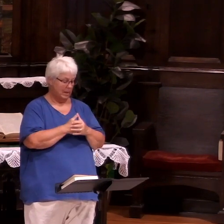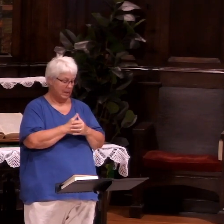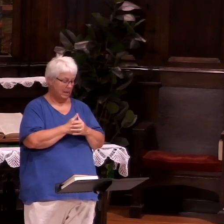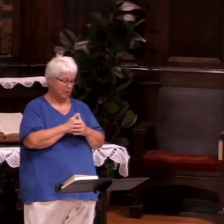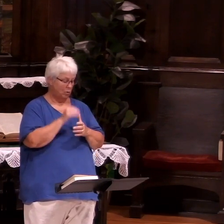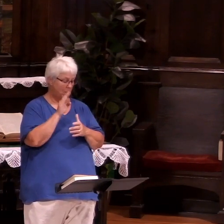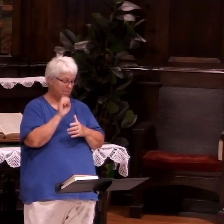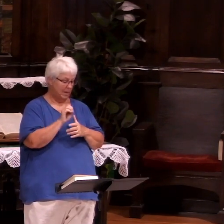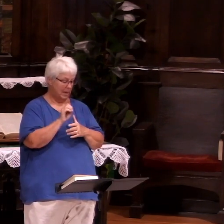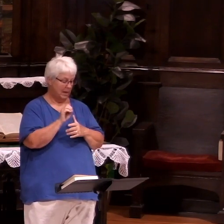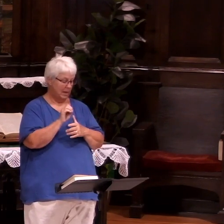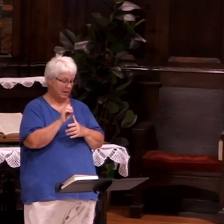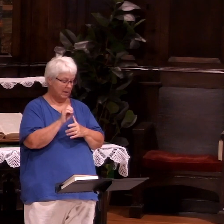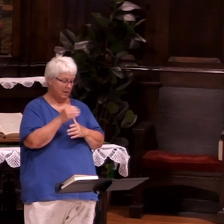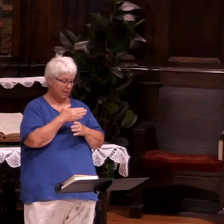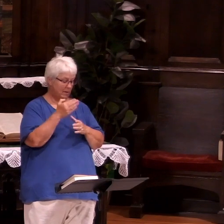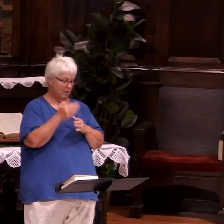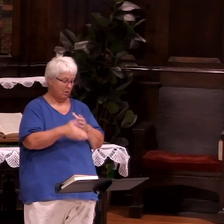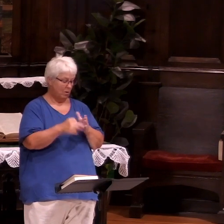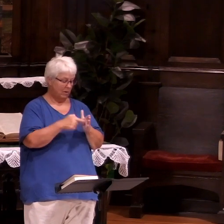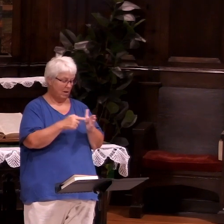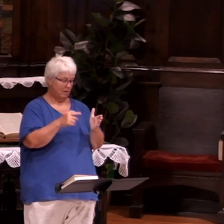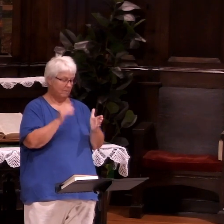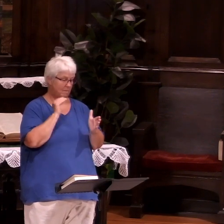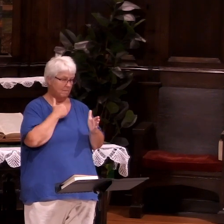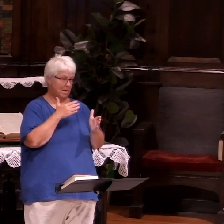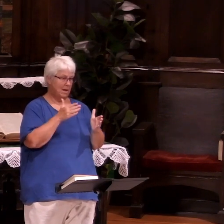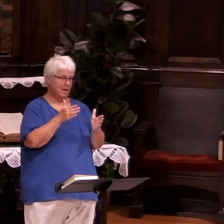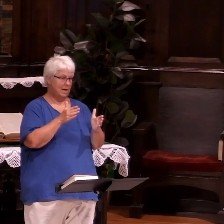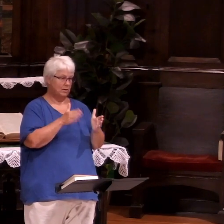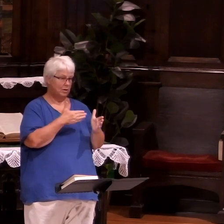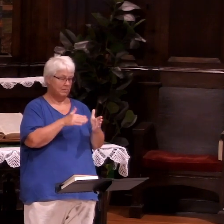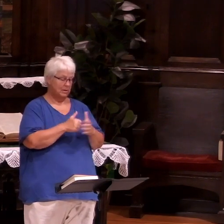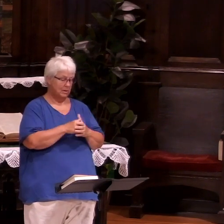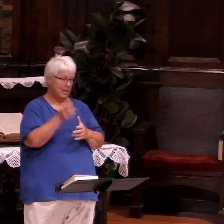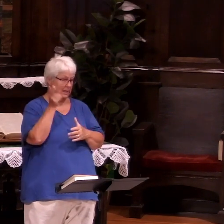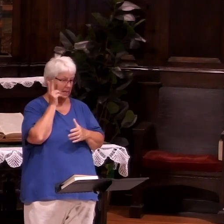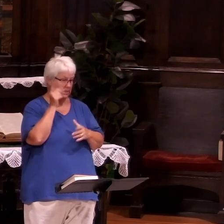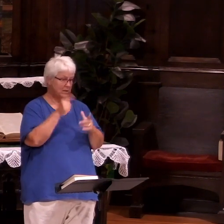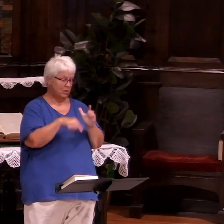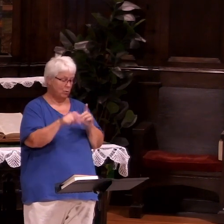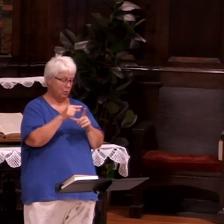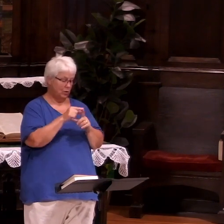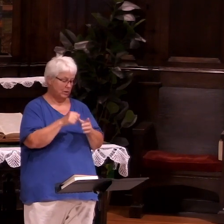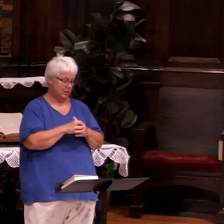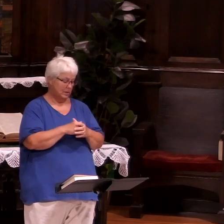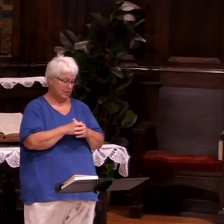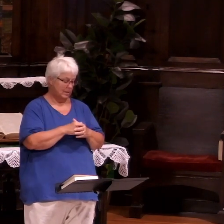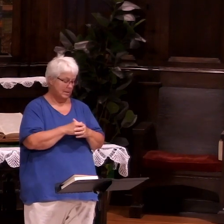be the conclusion of the sermon. Listen to the words.